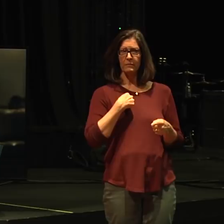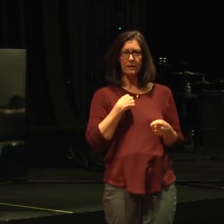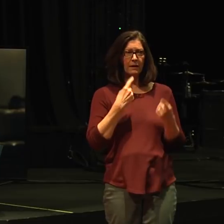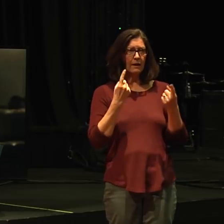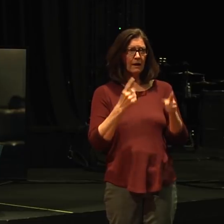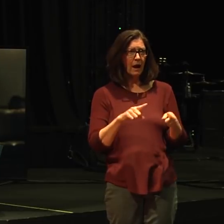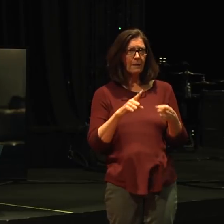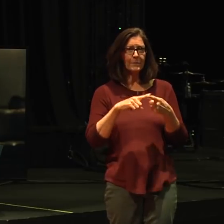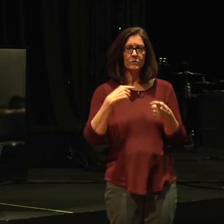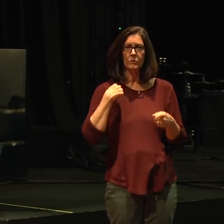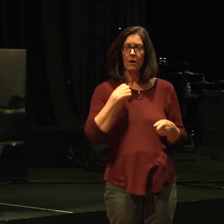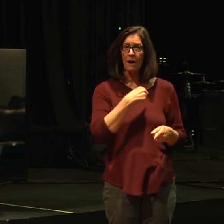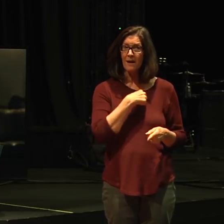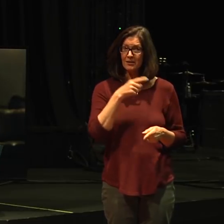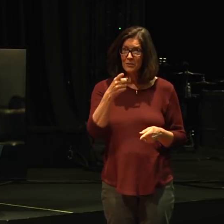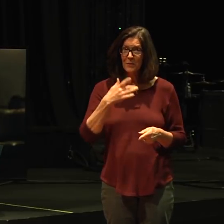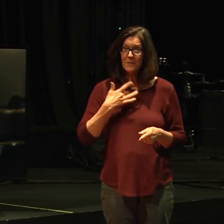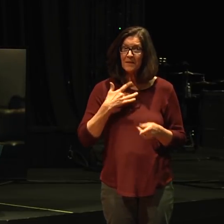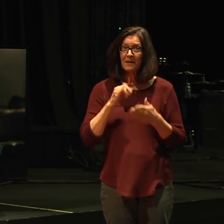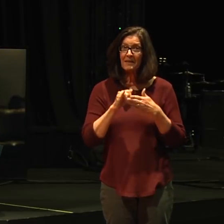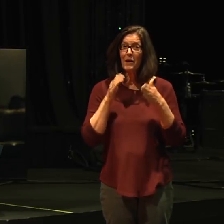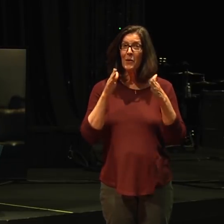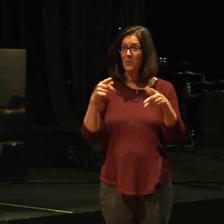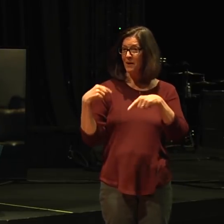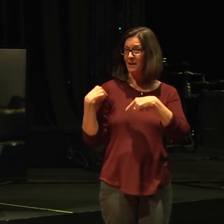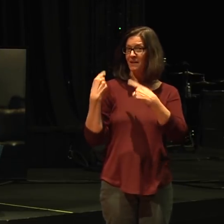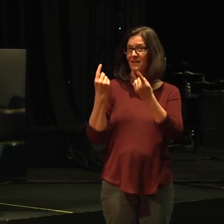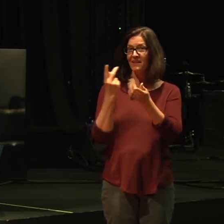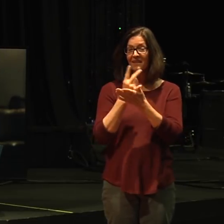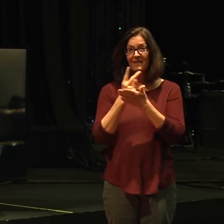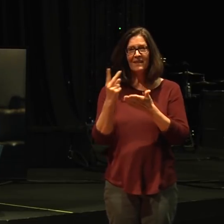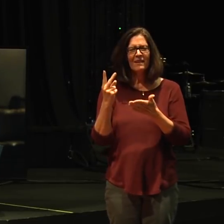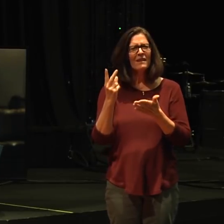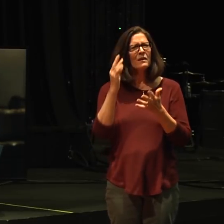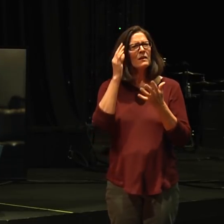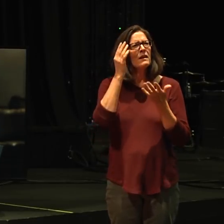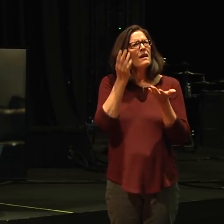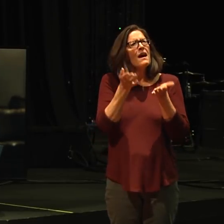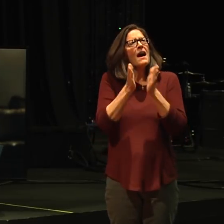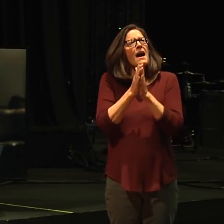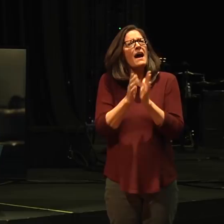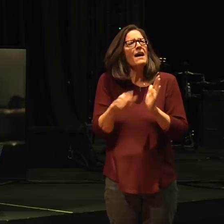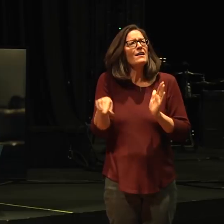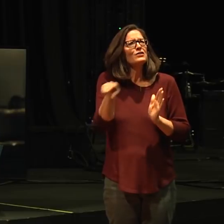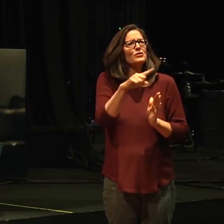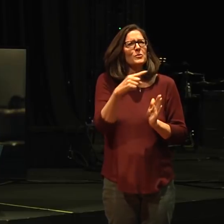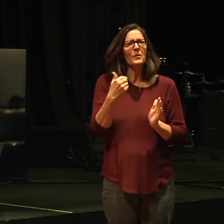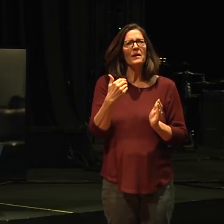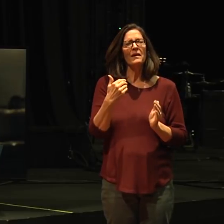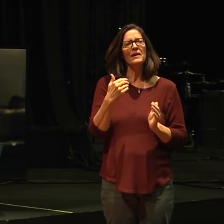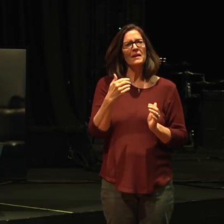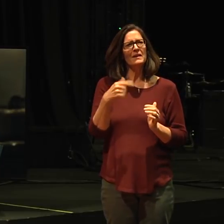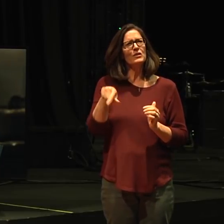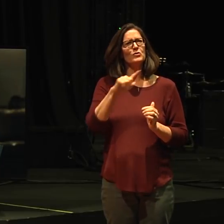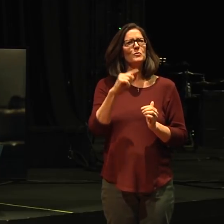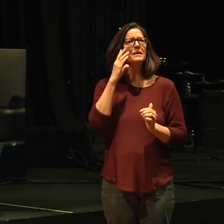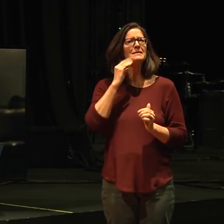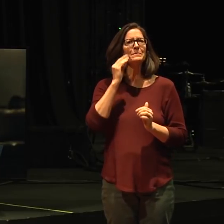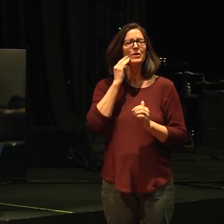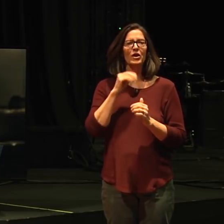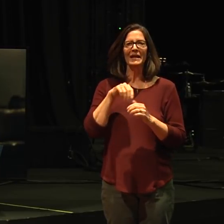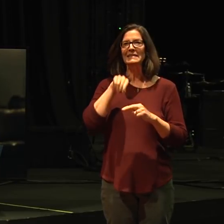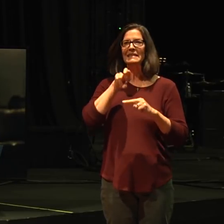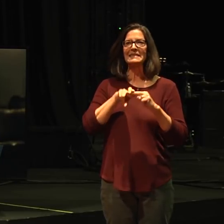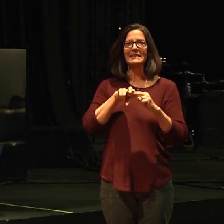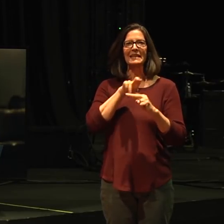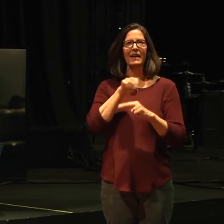You ever felt like that in the last couple of weeks? Let me ask you this. Have you had your sit and stare moment yet? You know what I'm